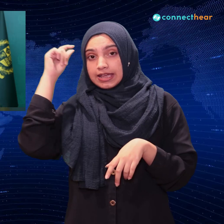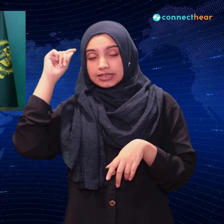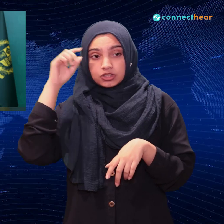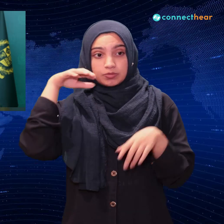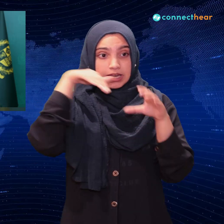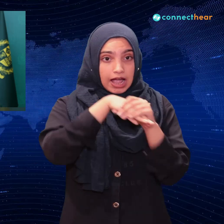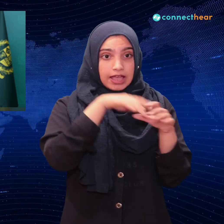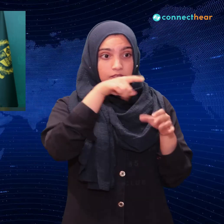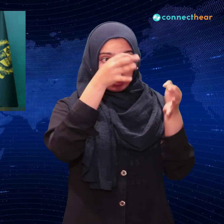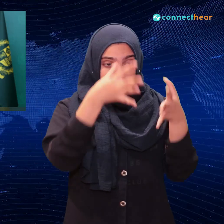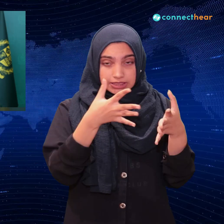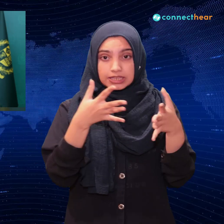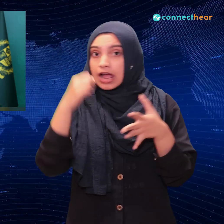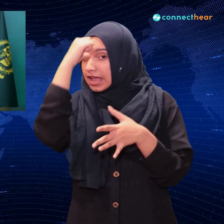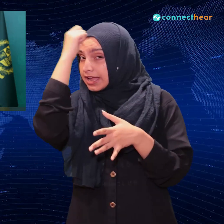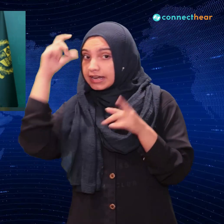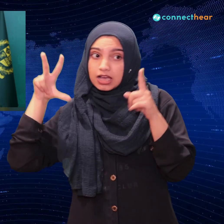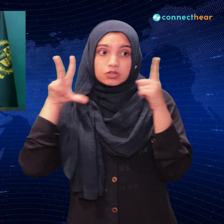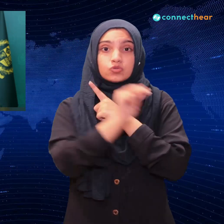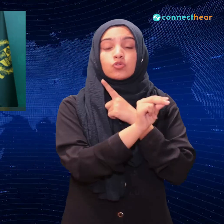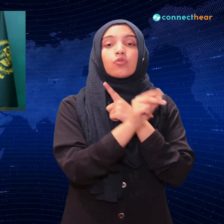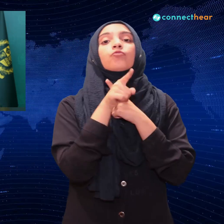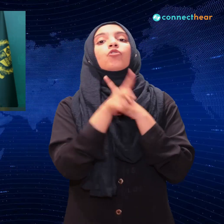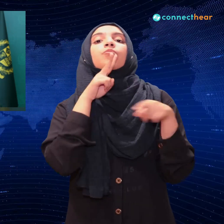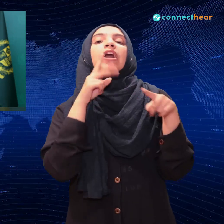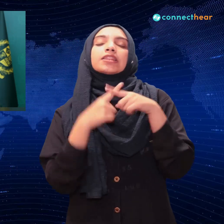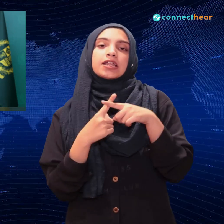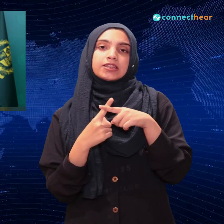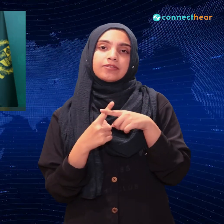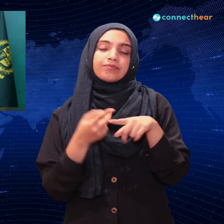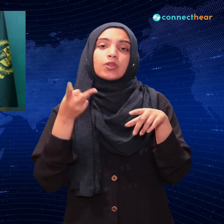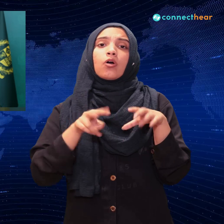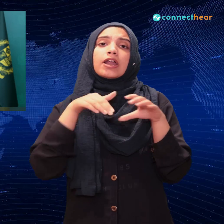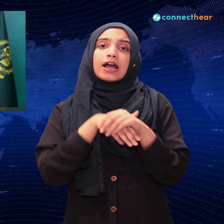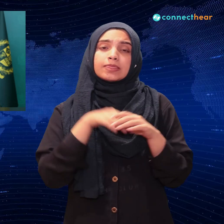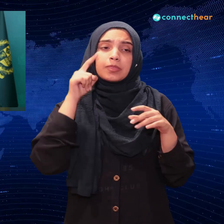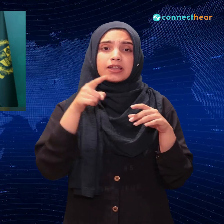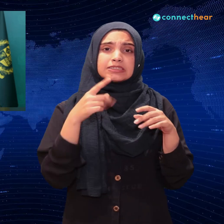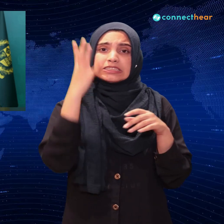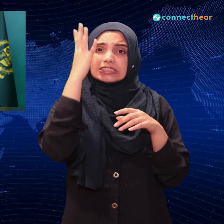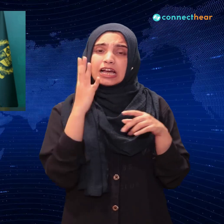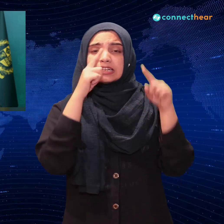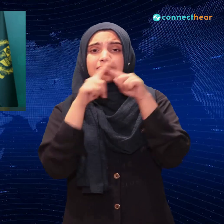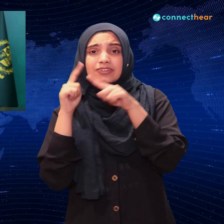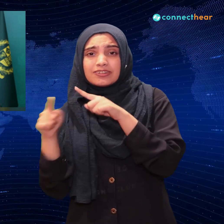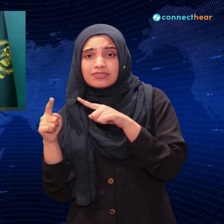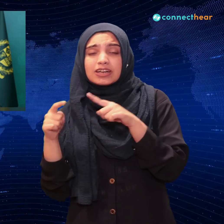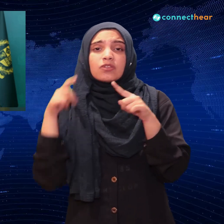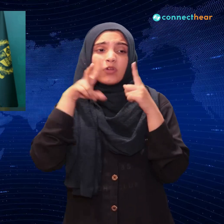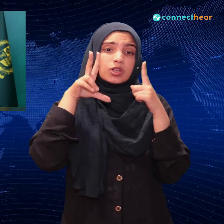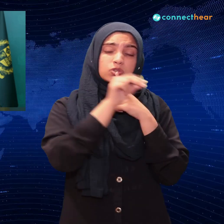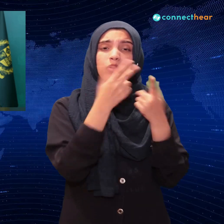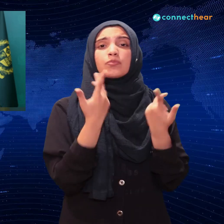human rights and humanitarian laws, including the Fourth Geneva Convention,